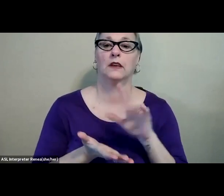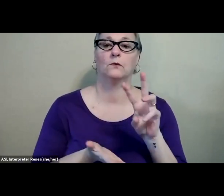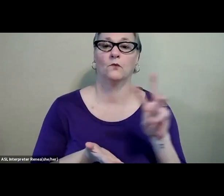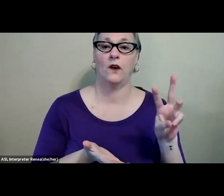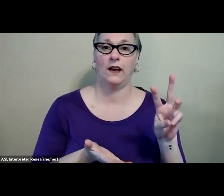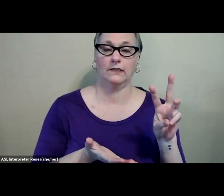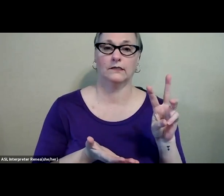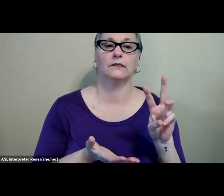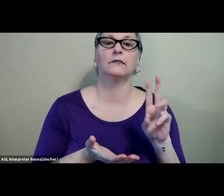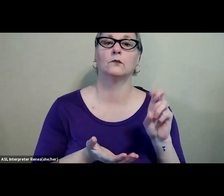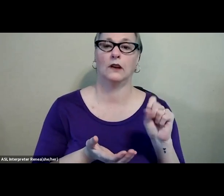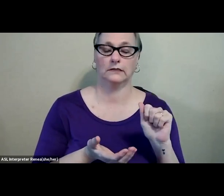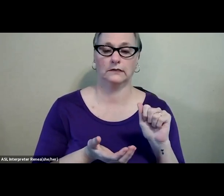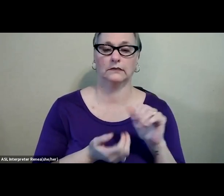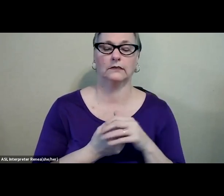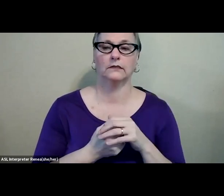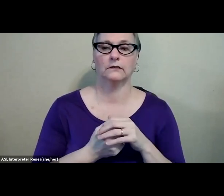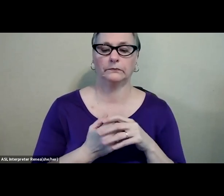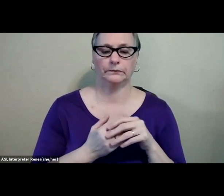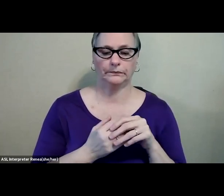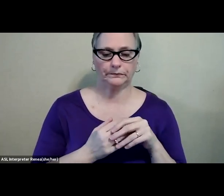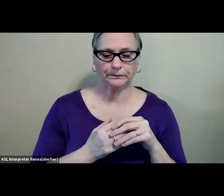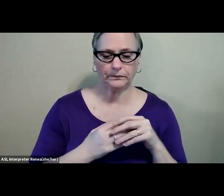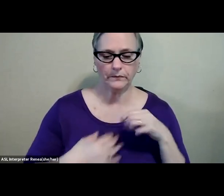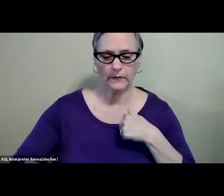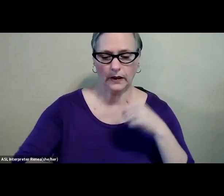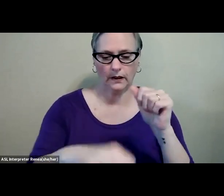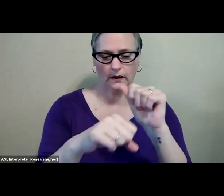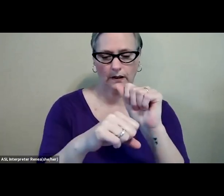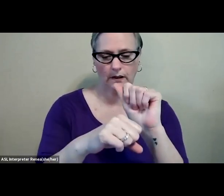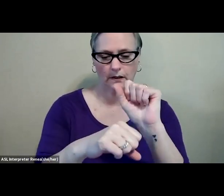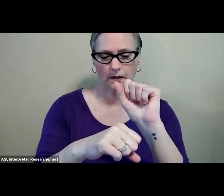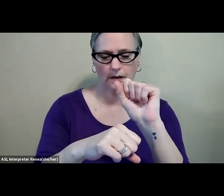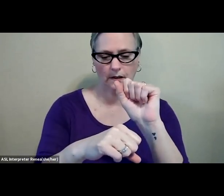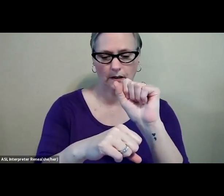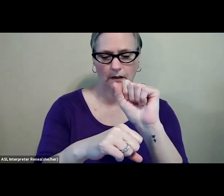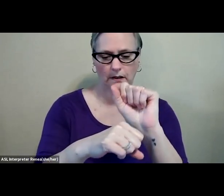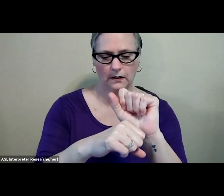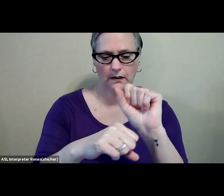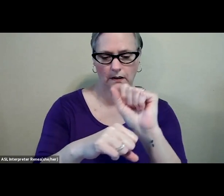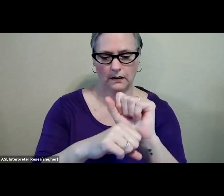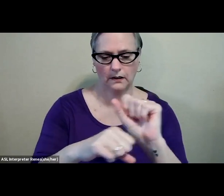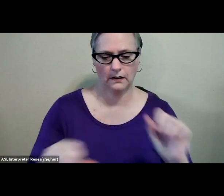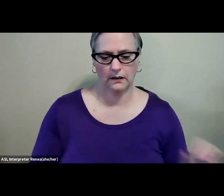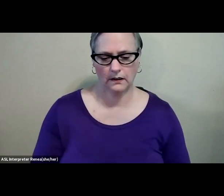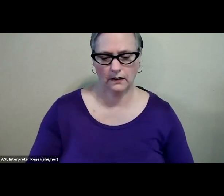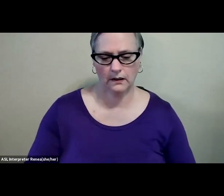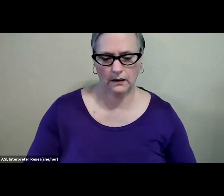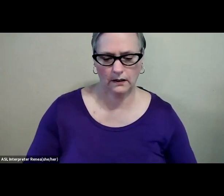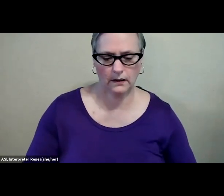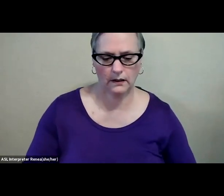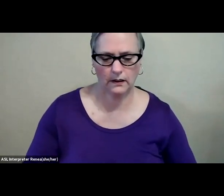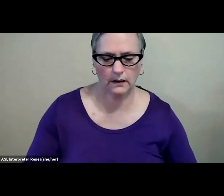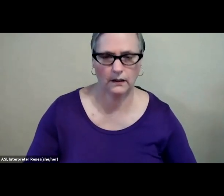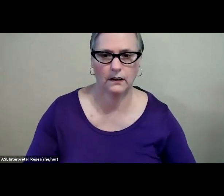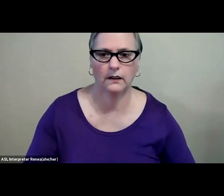states um where i am working in a couple of different roles um i bring my experience as a psychiatric